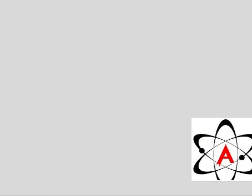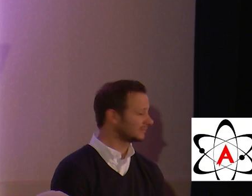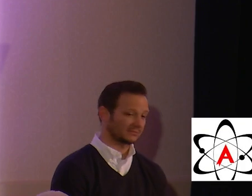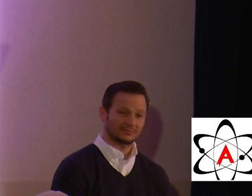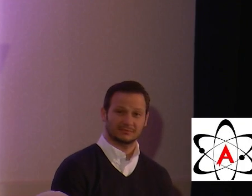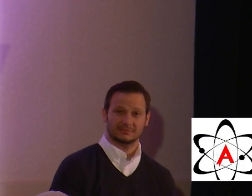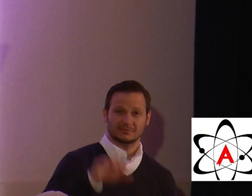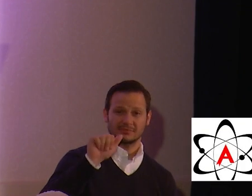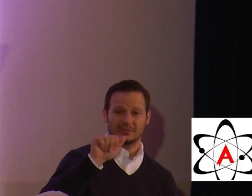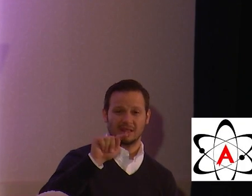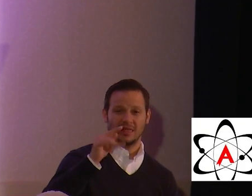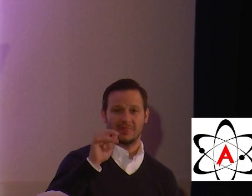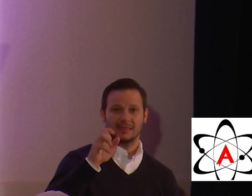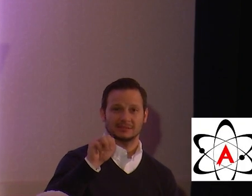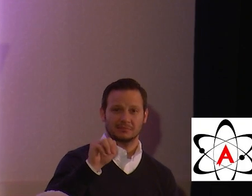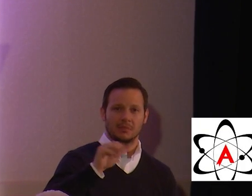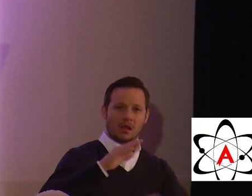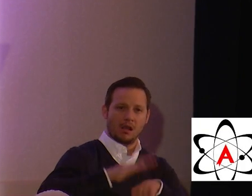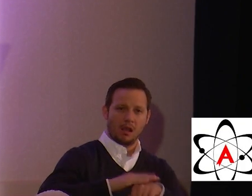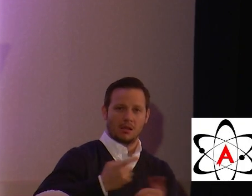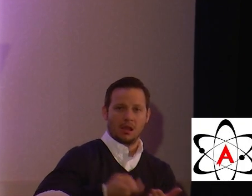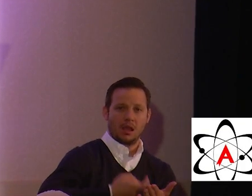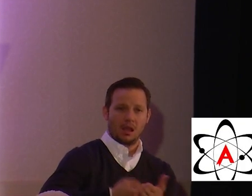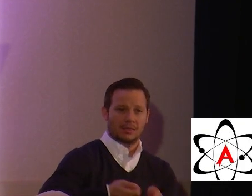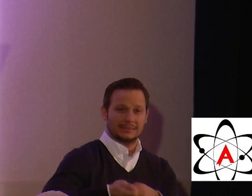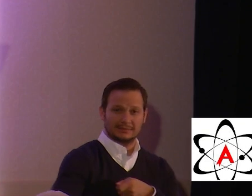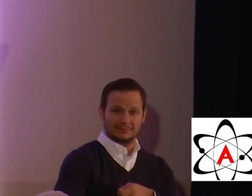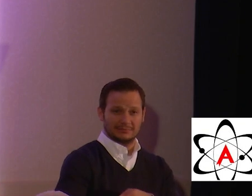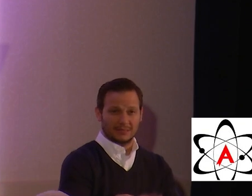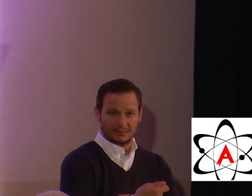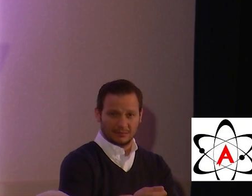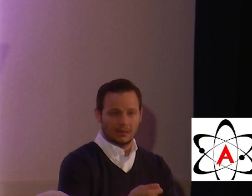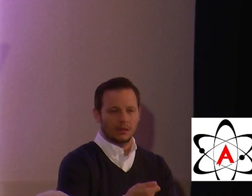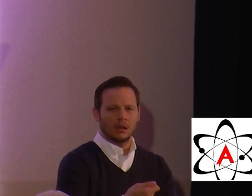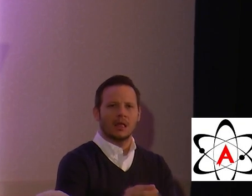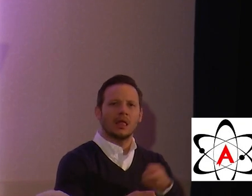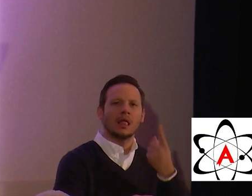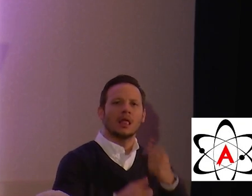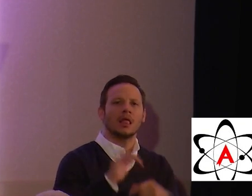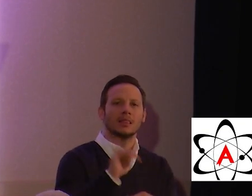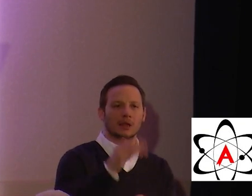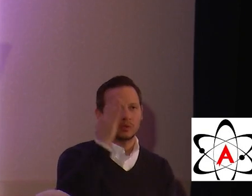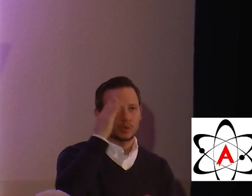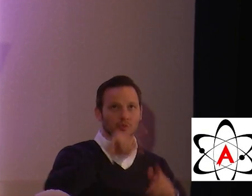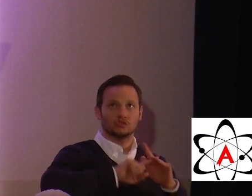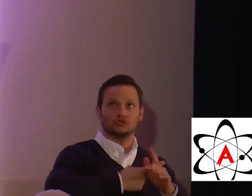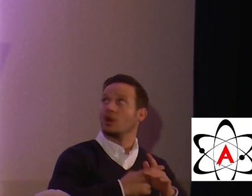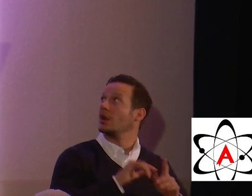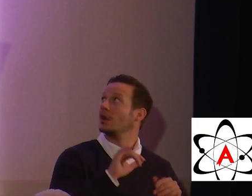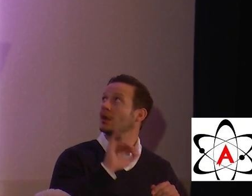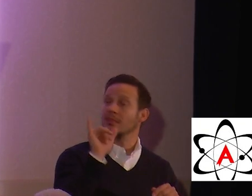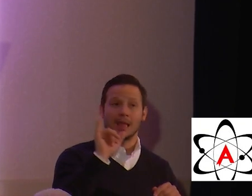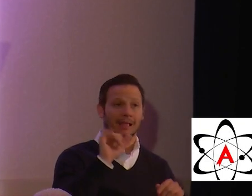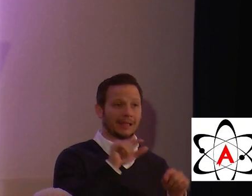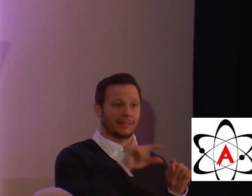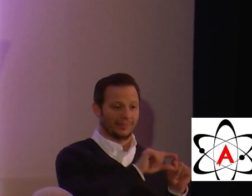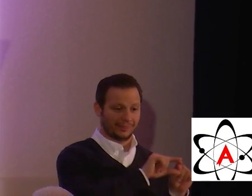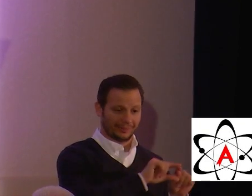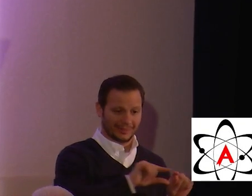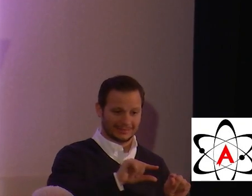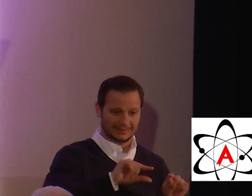Well, for those of you who don't understand my term, hockey stick is when something starts like this and goes like